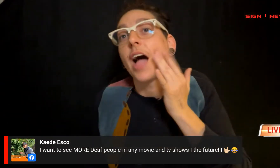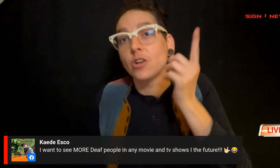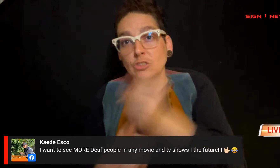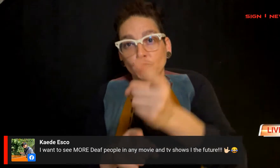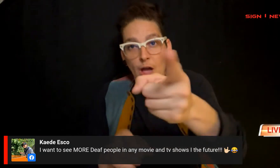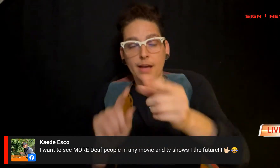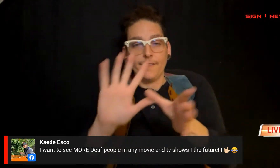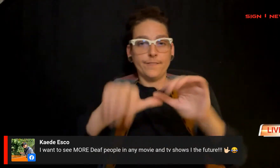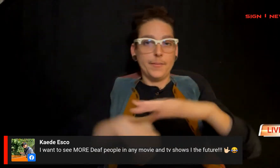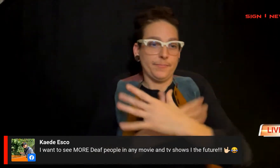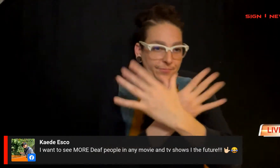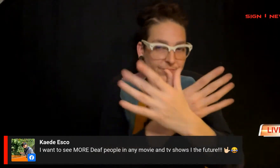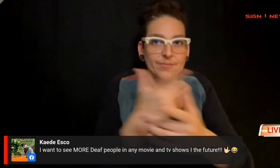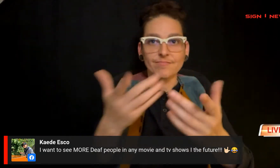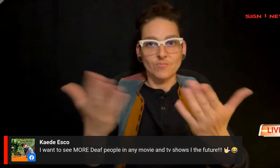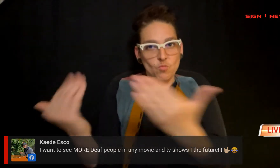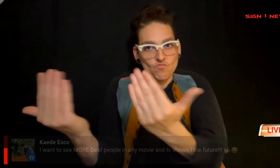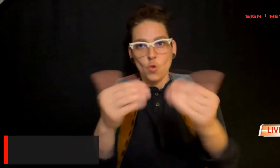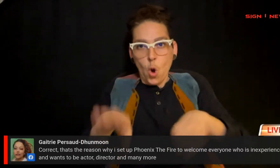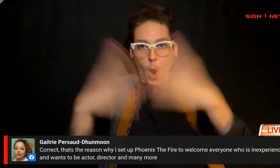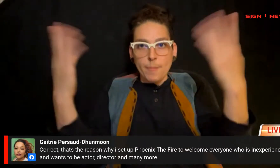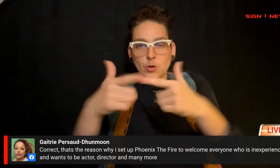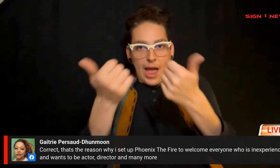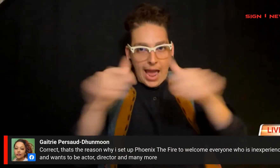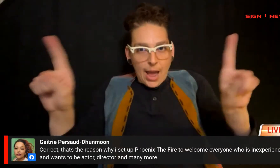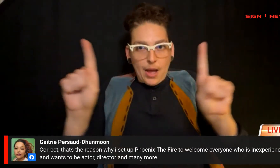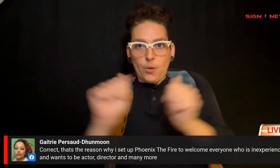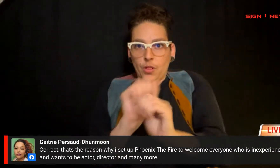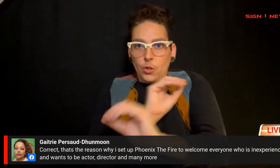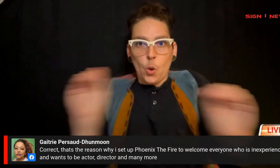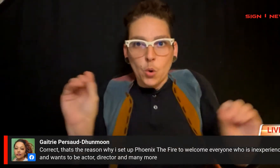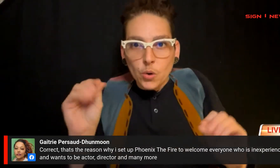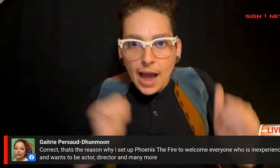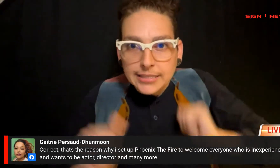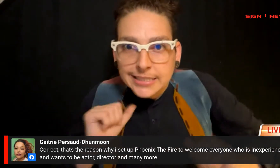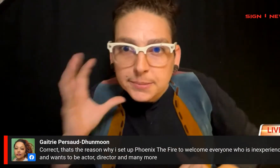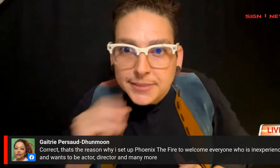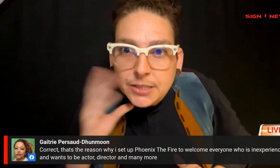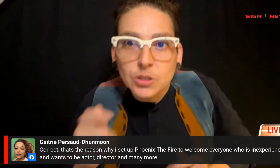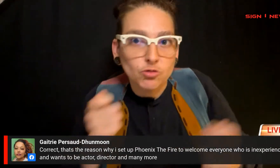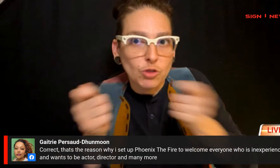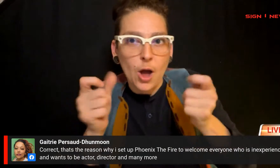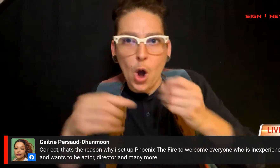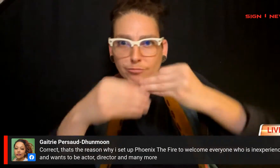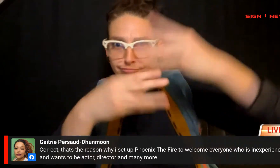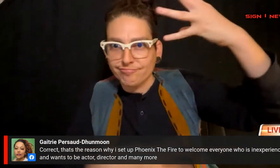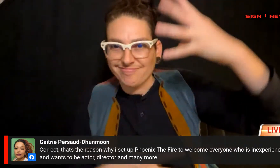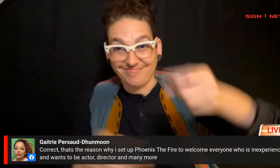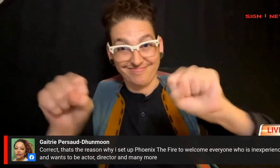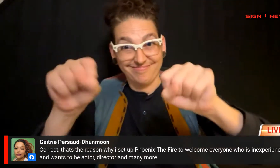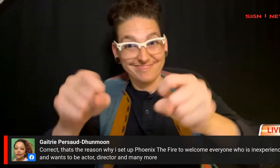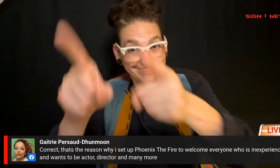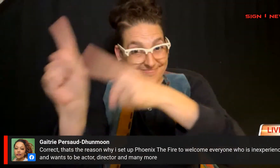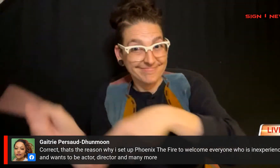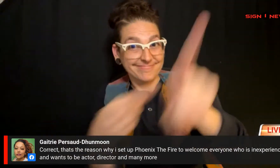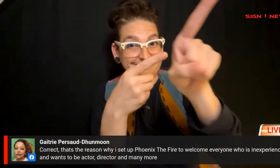Oh, I agree with you, Gaytree. I agree with you. It's just open the doors for anyone that doesn't have any acting, and many